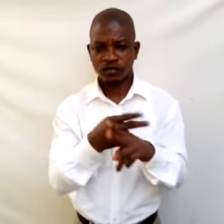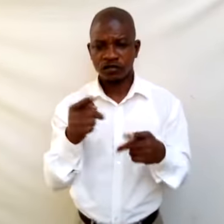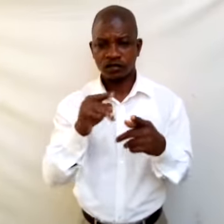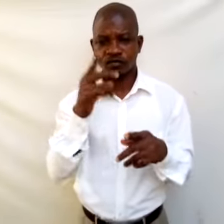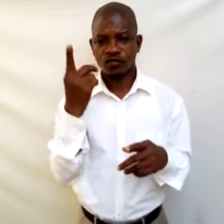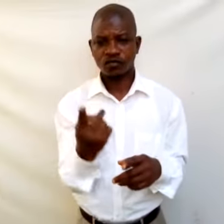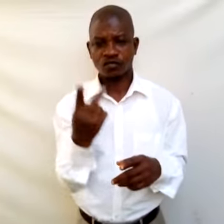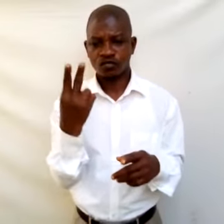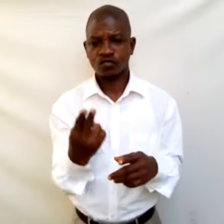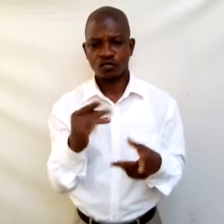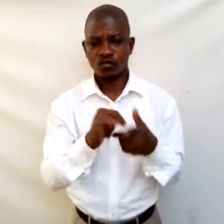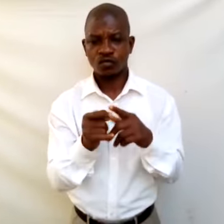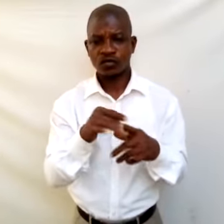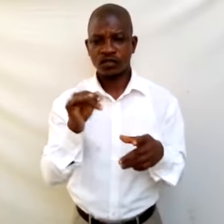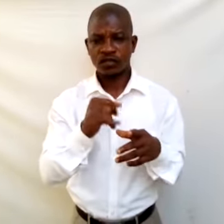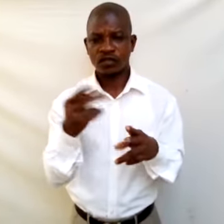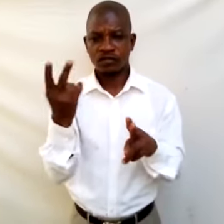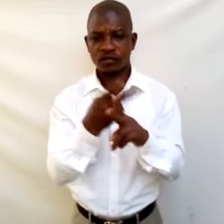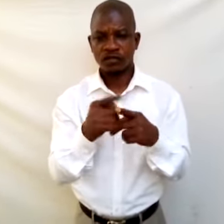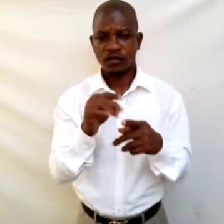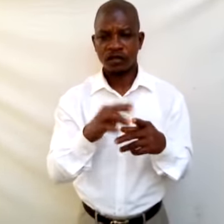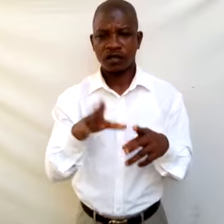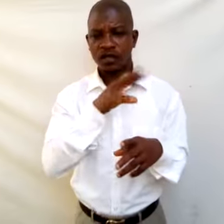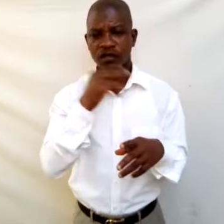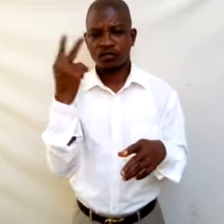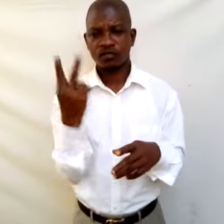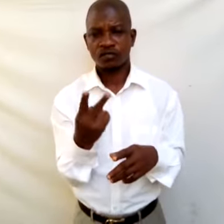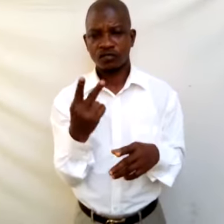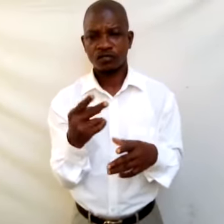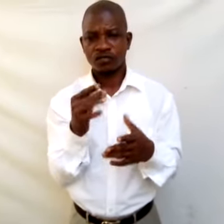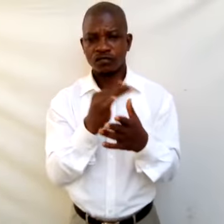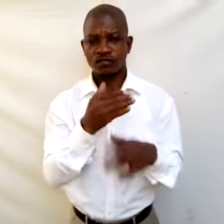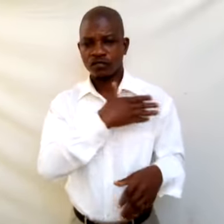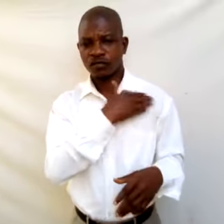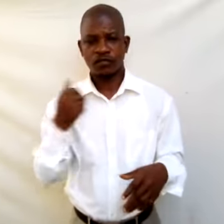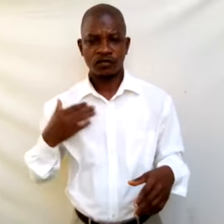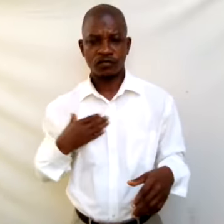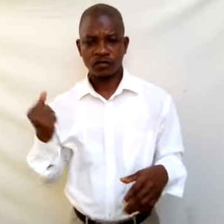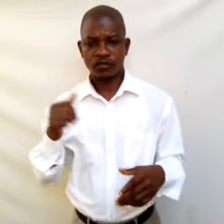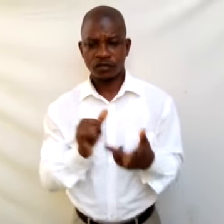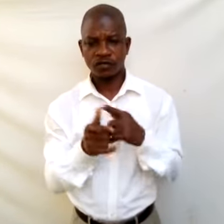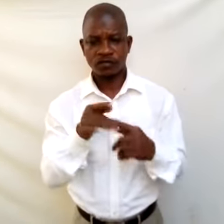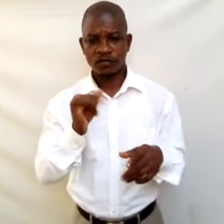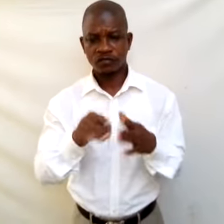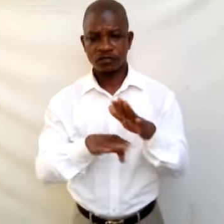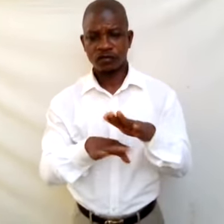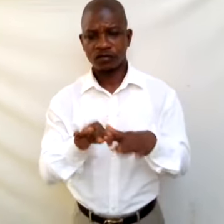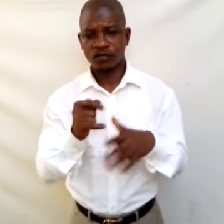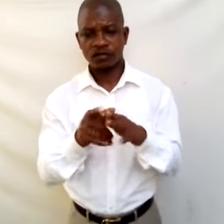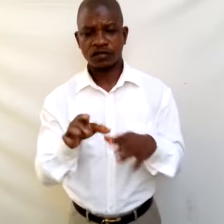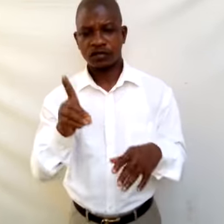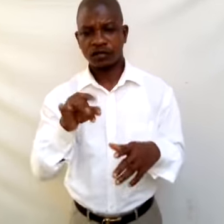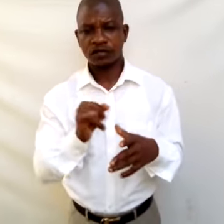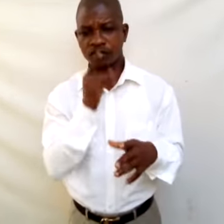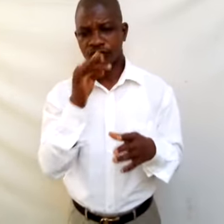as multiplication sign and 2, preferably below the diagram. If your diagram